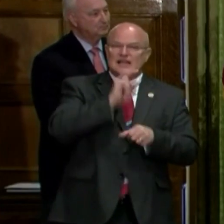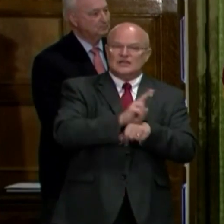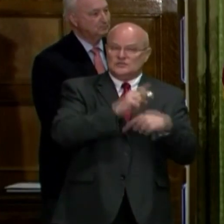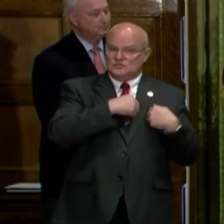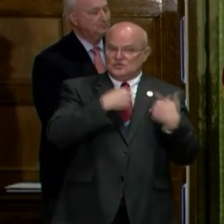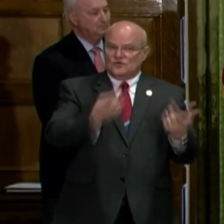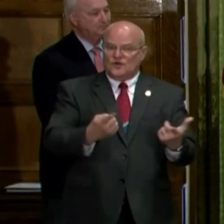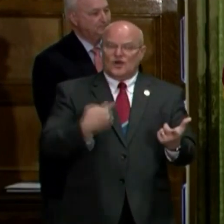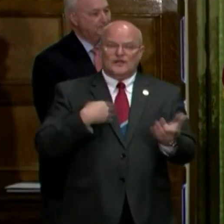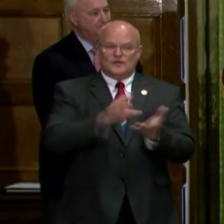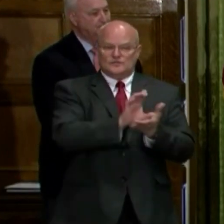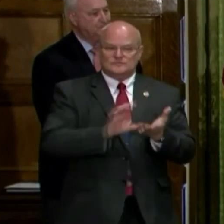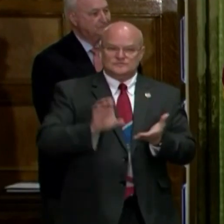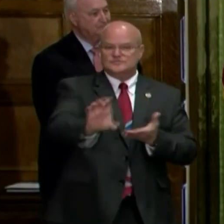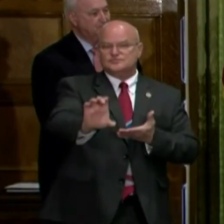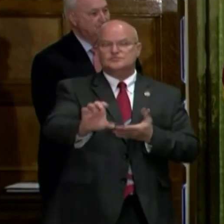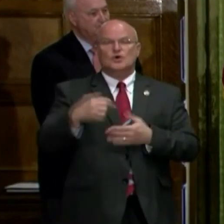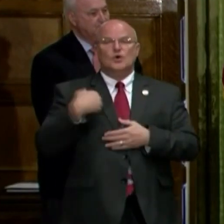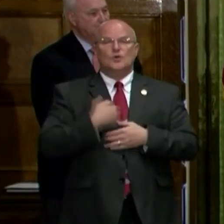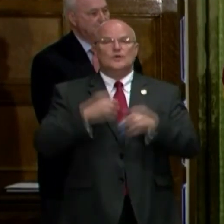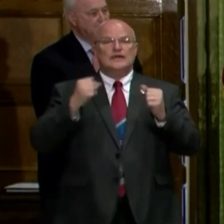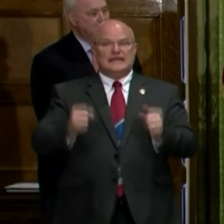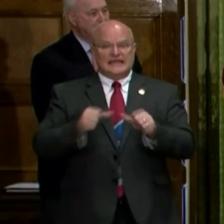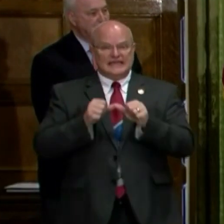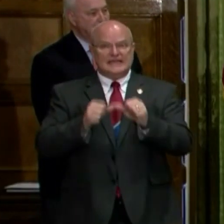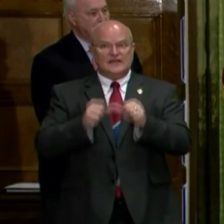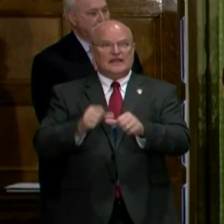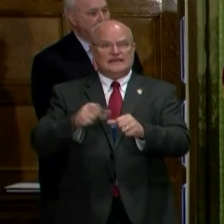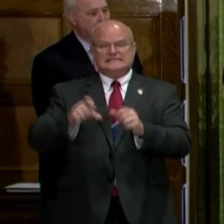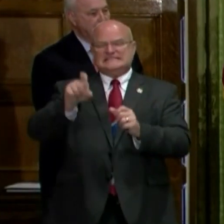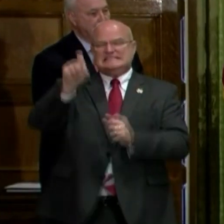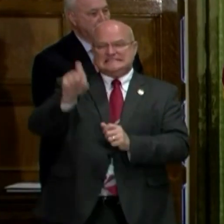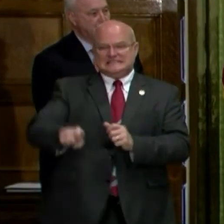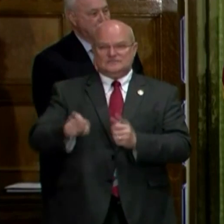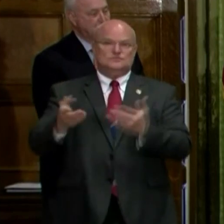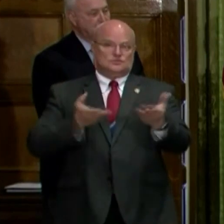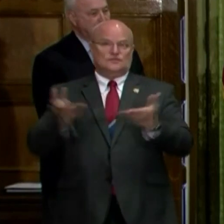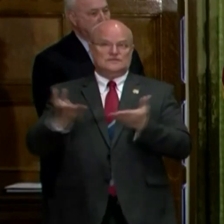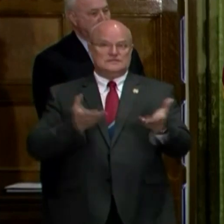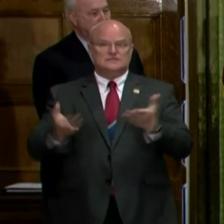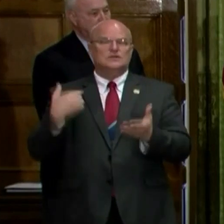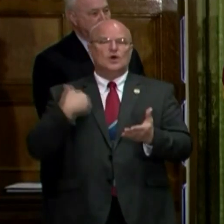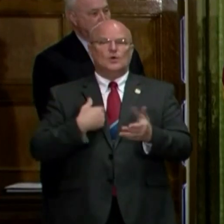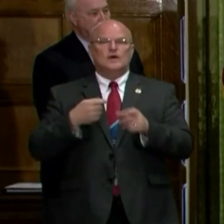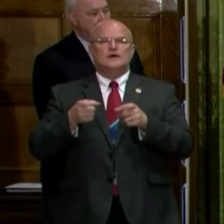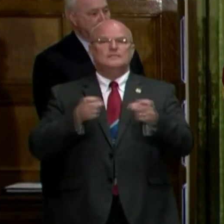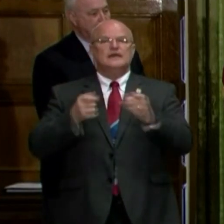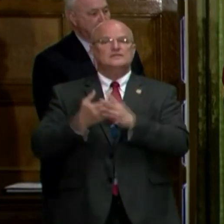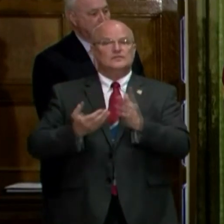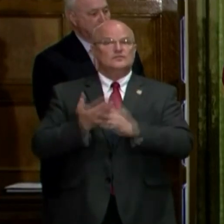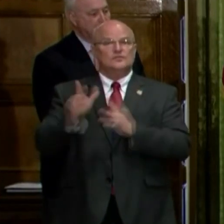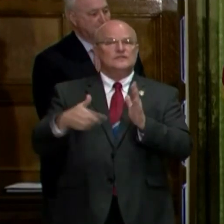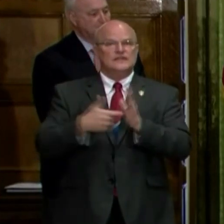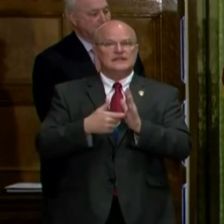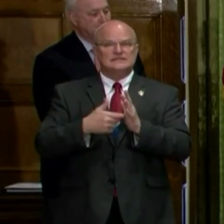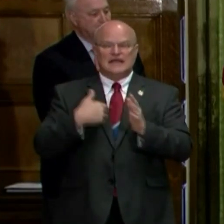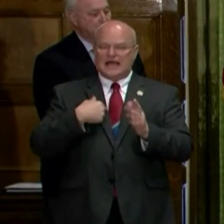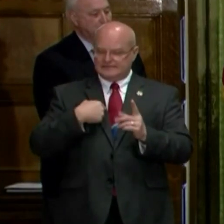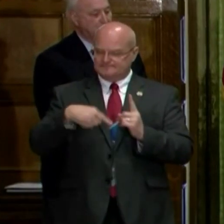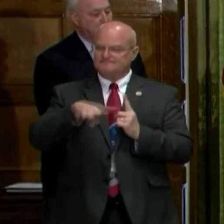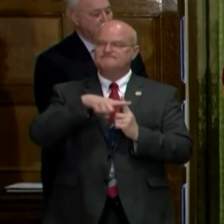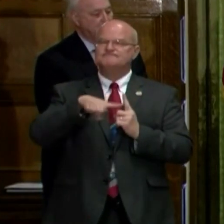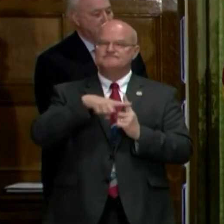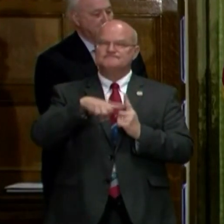utilize to make sure we're able to carry out the essential services. So we'll manage through this. I'm